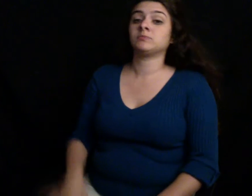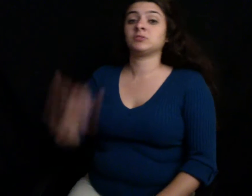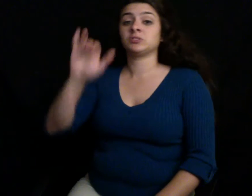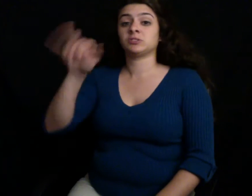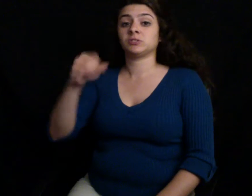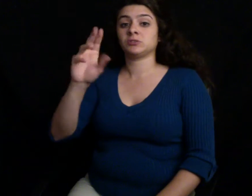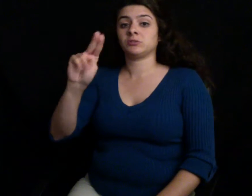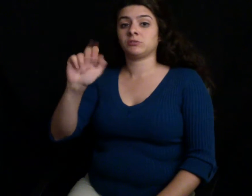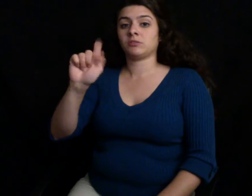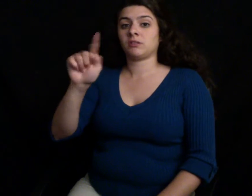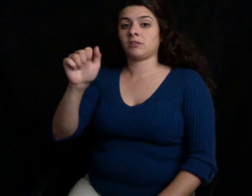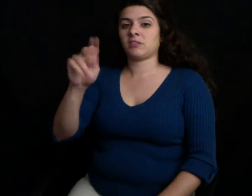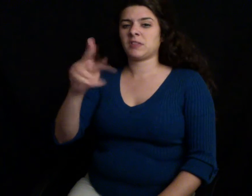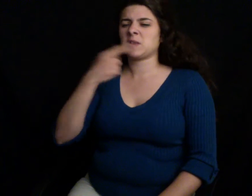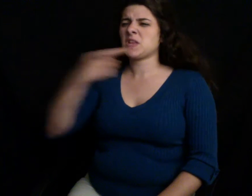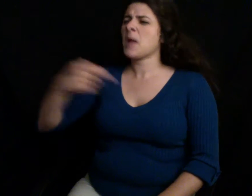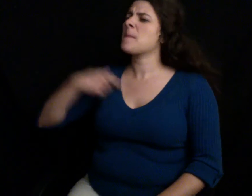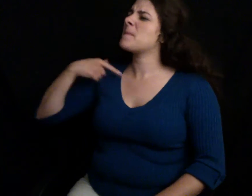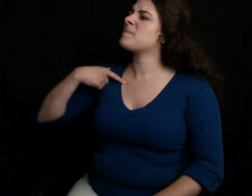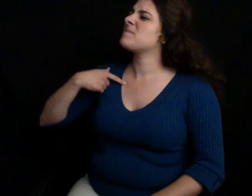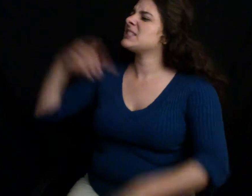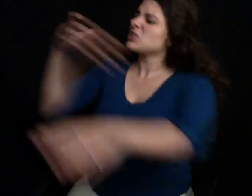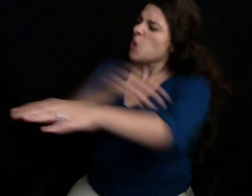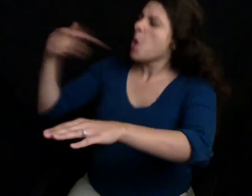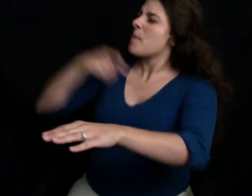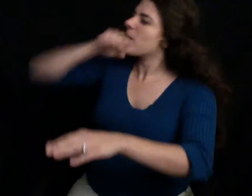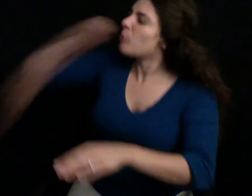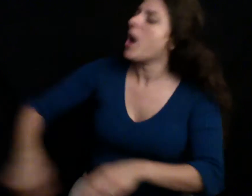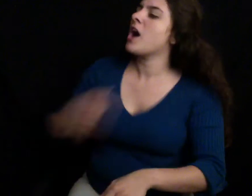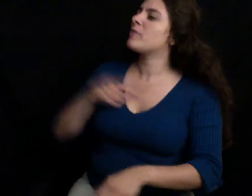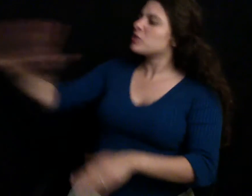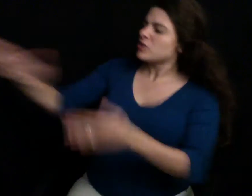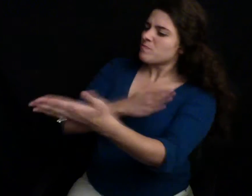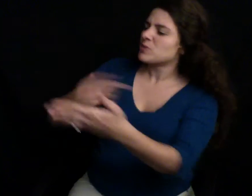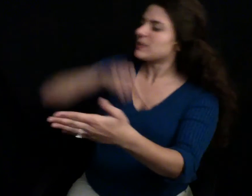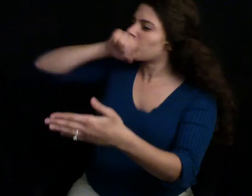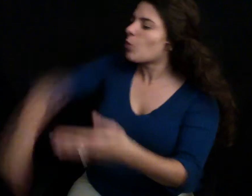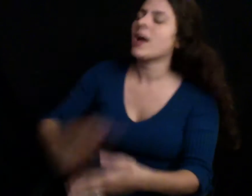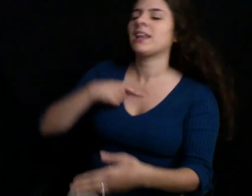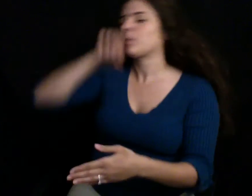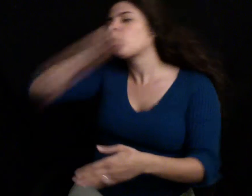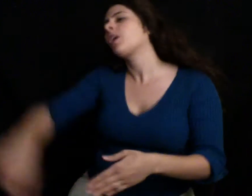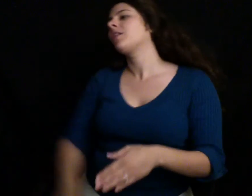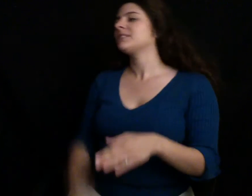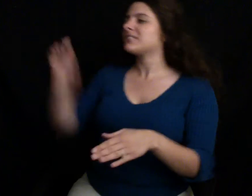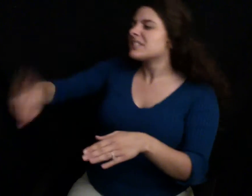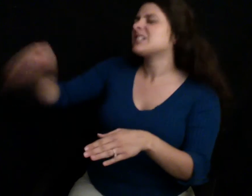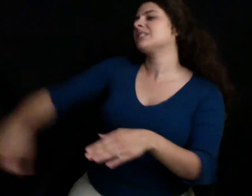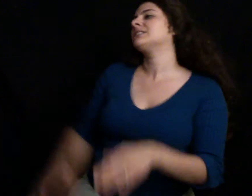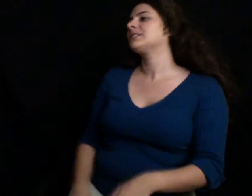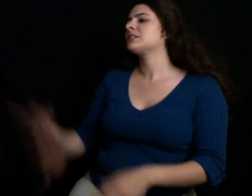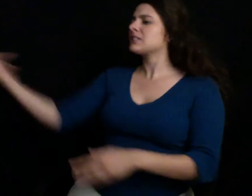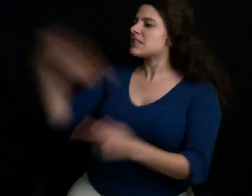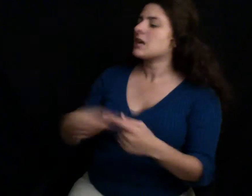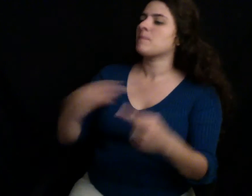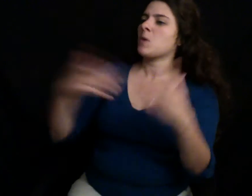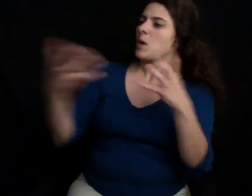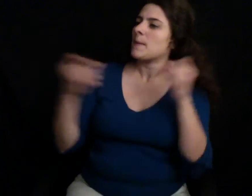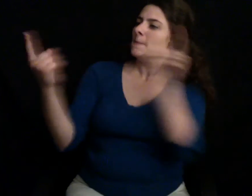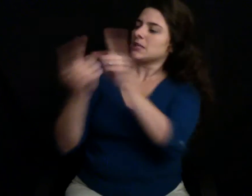Daystorm, man, I fucking love you, man. I love your work. I've been listening to your demo left and right, man. I love your flows and stuff. Come down here. I want to meet you. I said, all right, I'll come